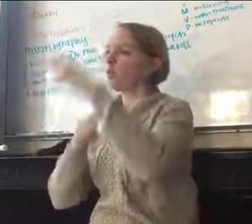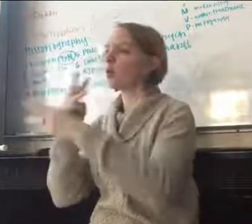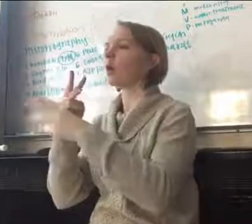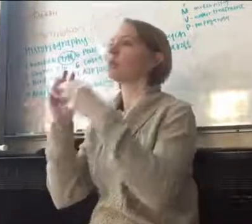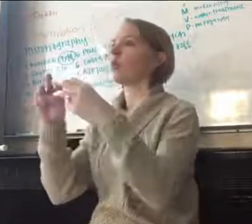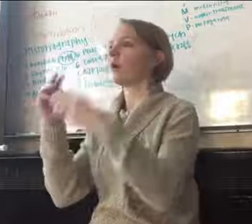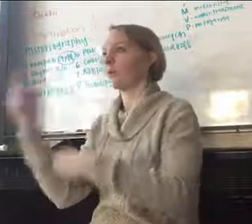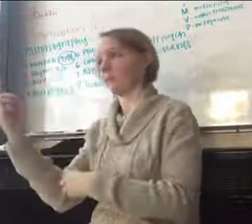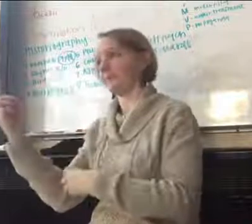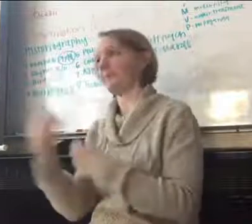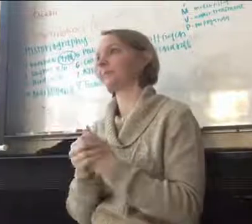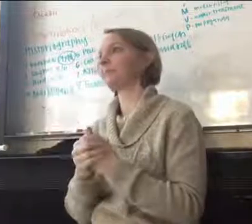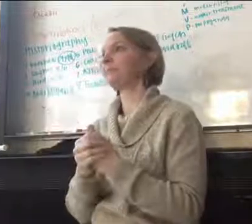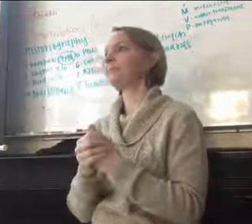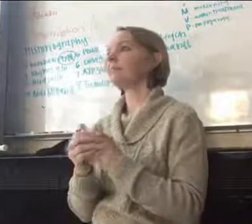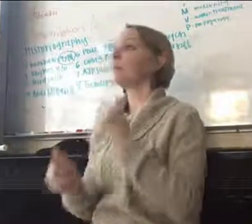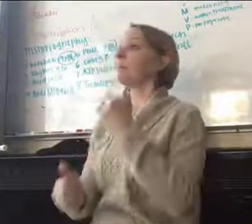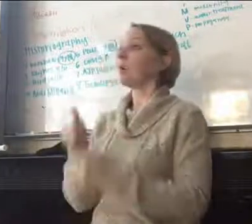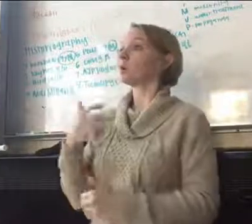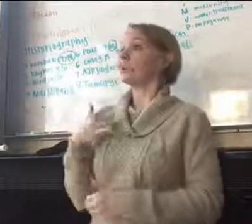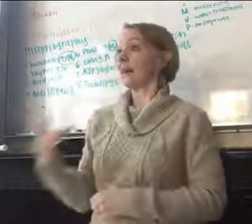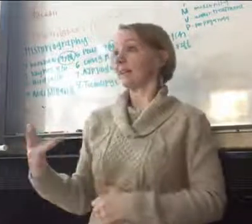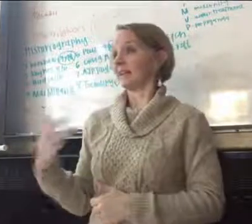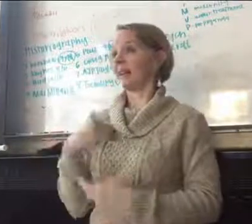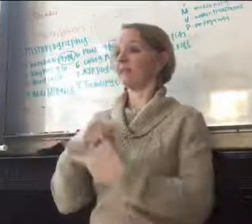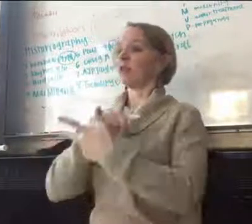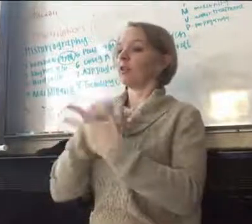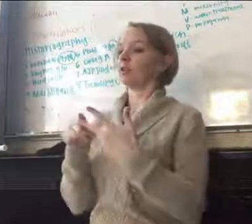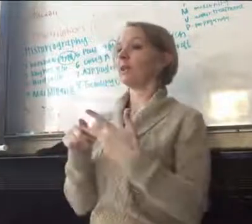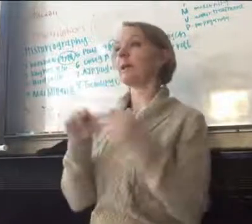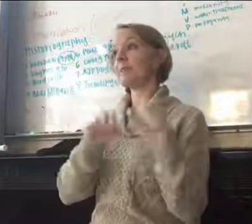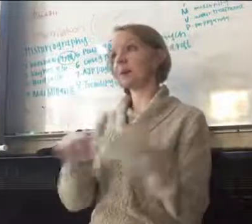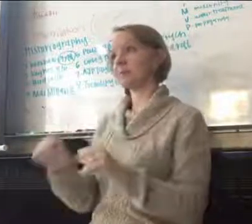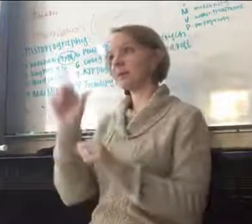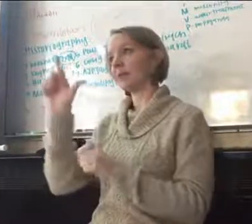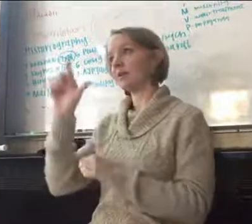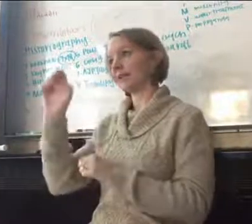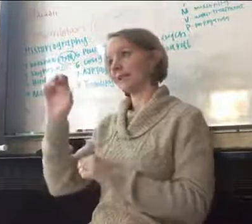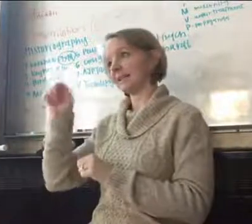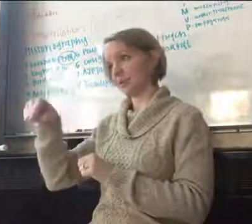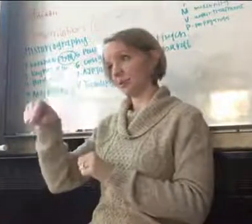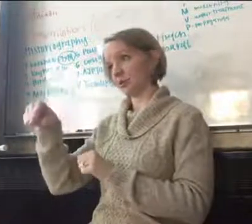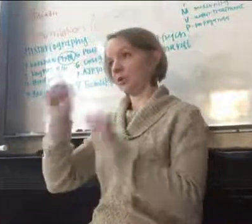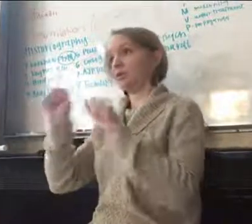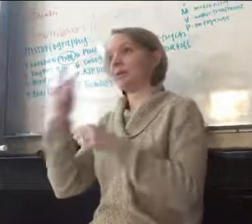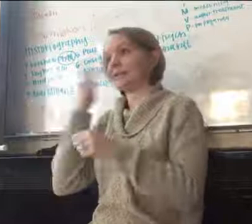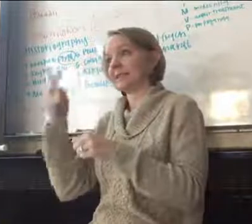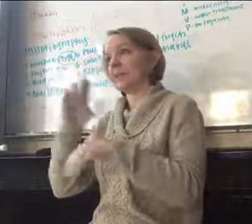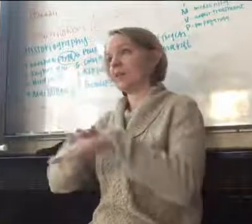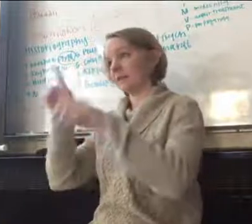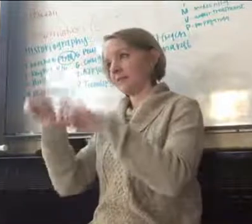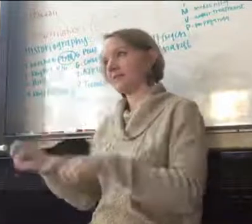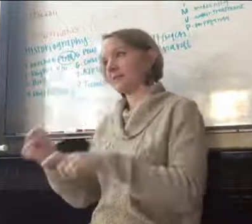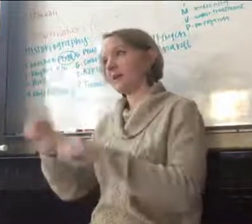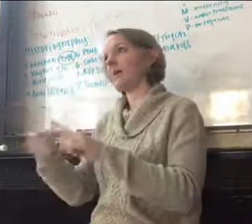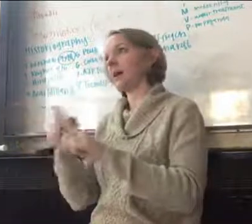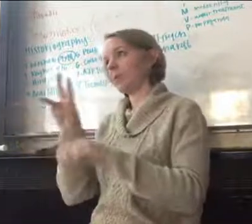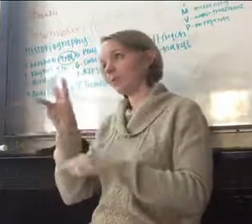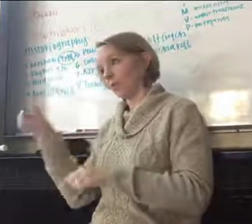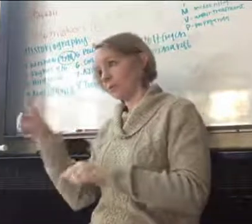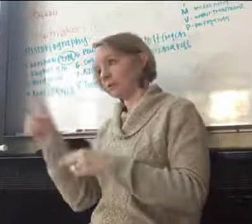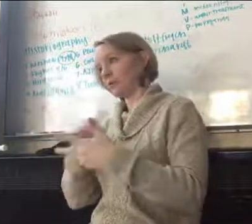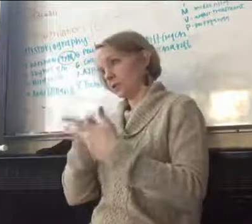In most likelihood, there are 3 possible LEQs, in my opinion, that you could see on the AP exam about World War